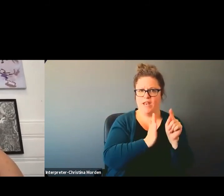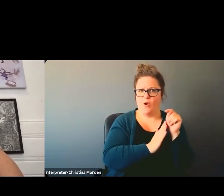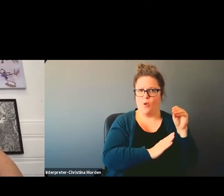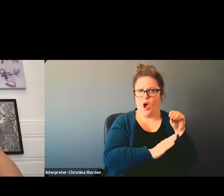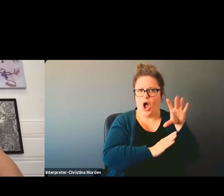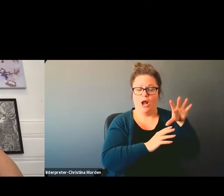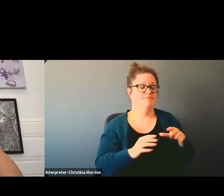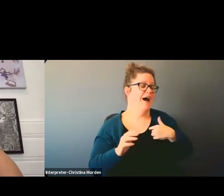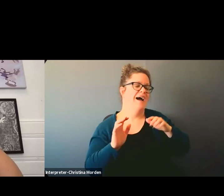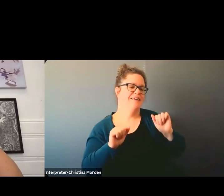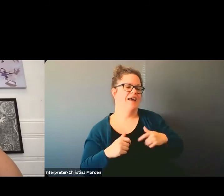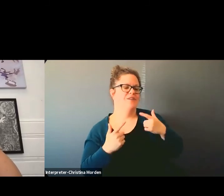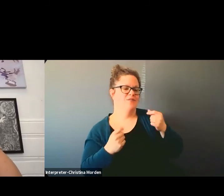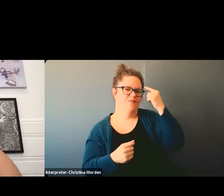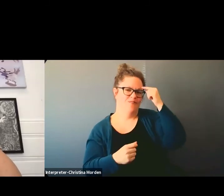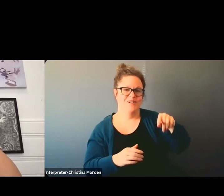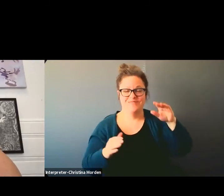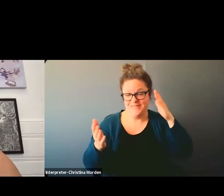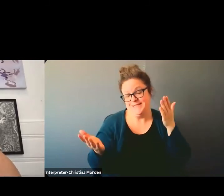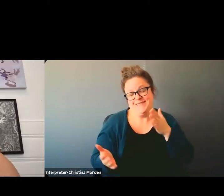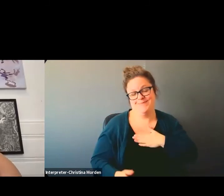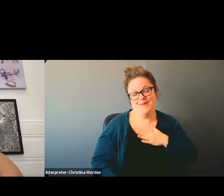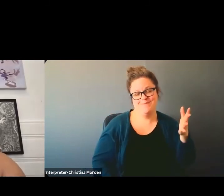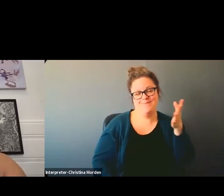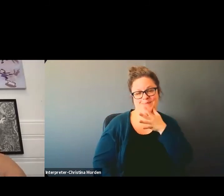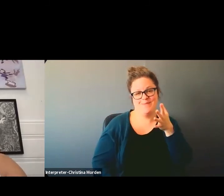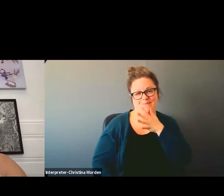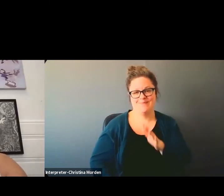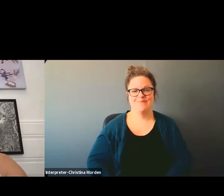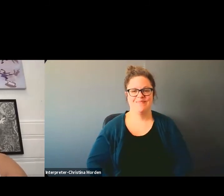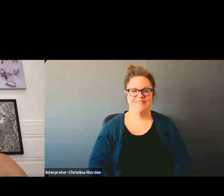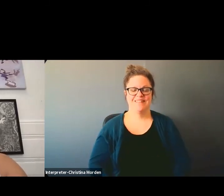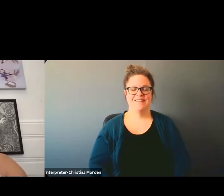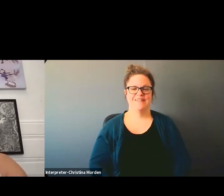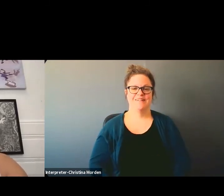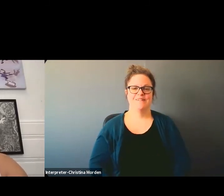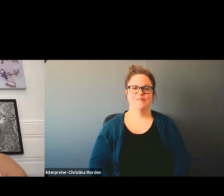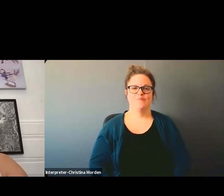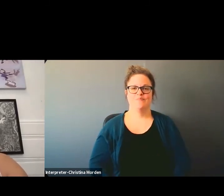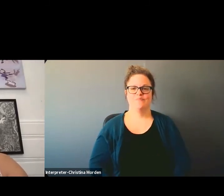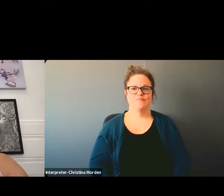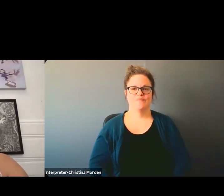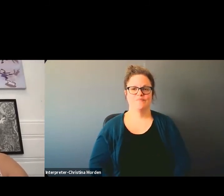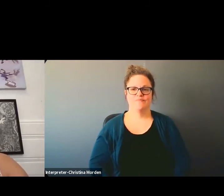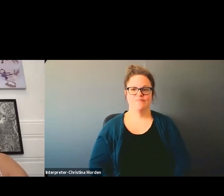Sorry, this is just my mother. There you go.